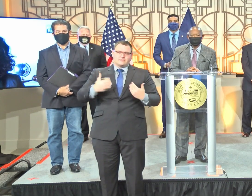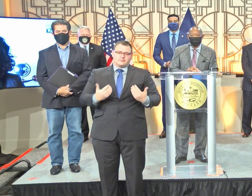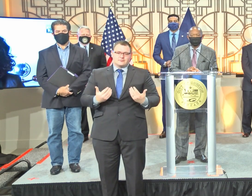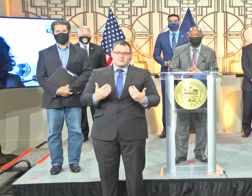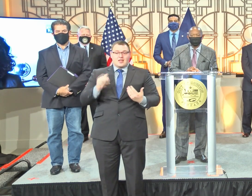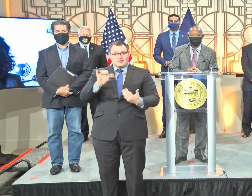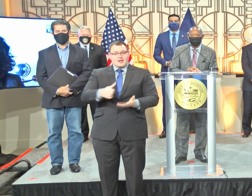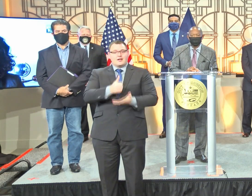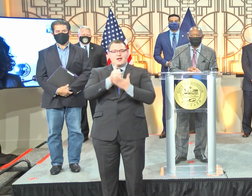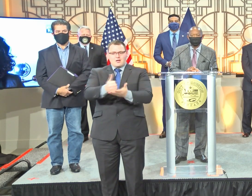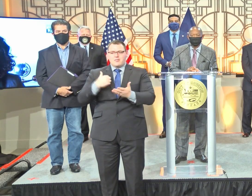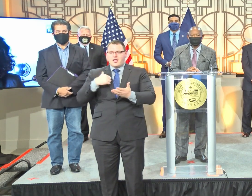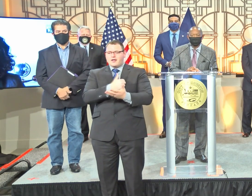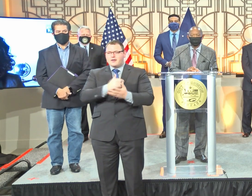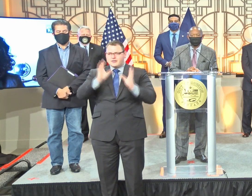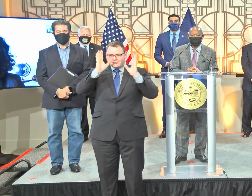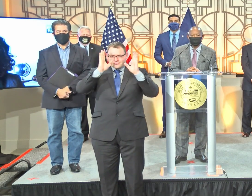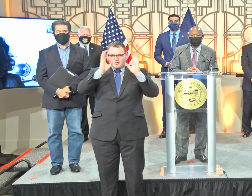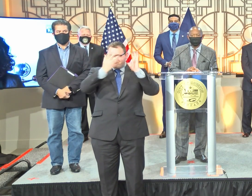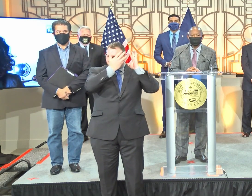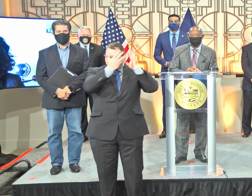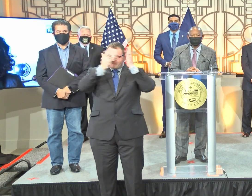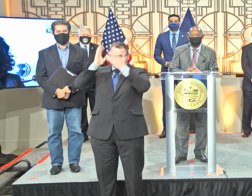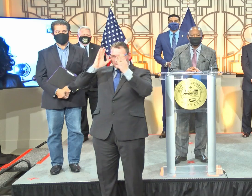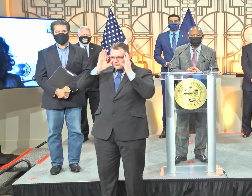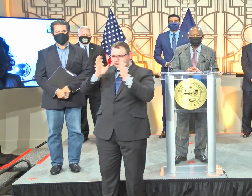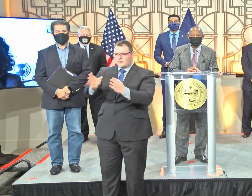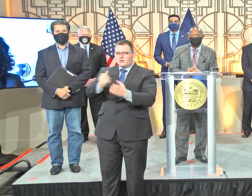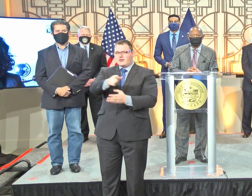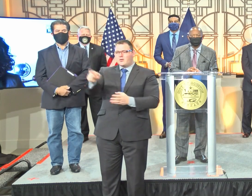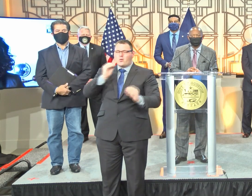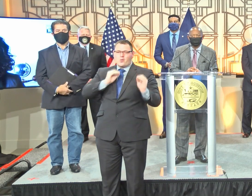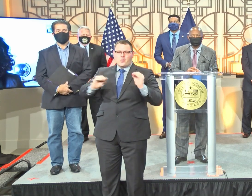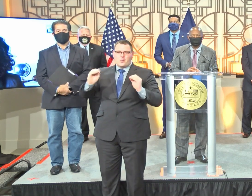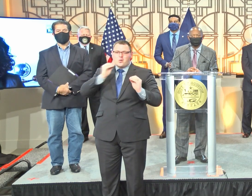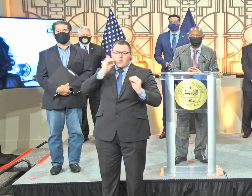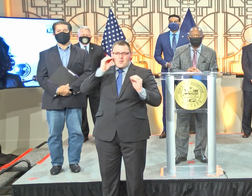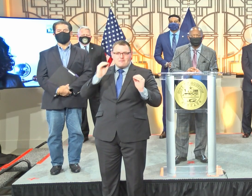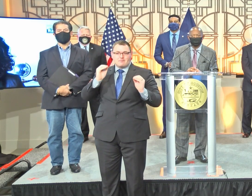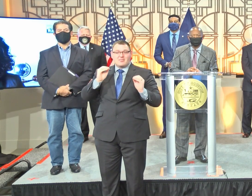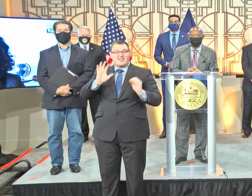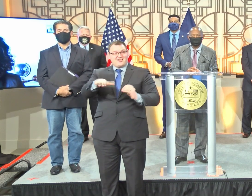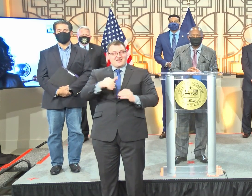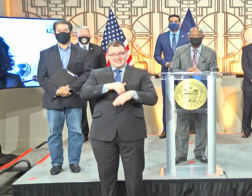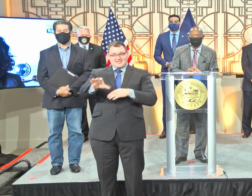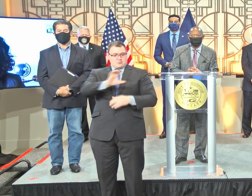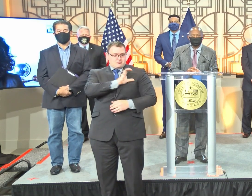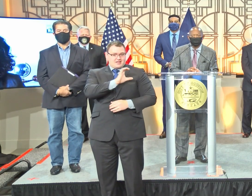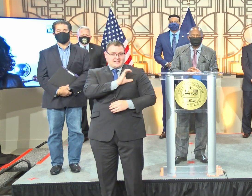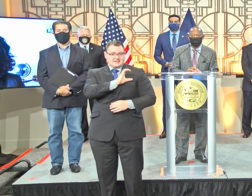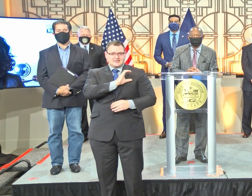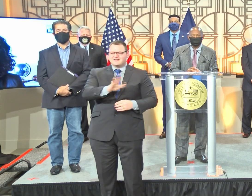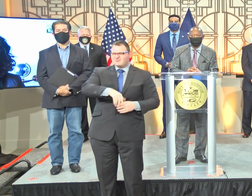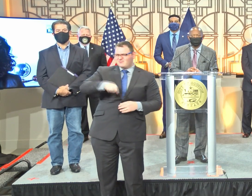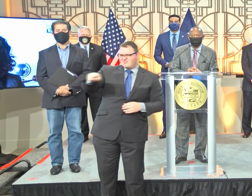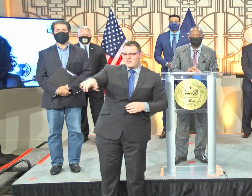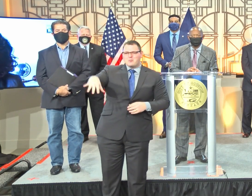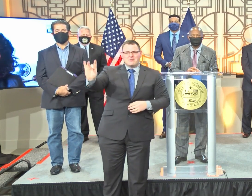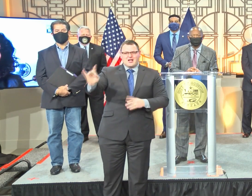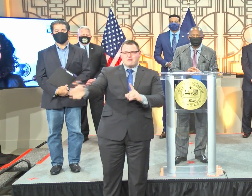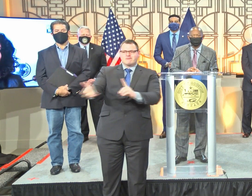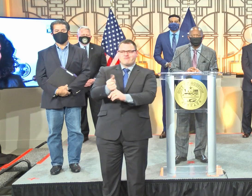this effort is so unique, because we're breaking down silos between city and county, because it's